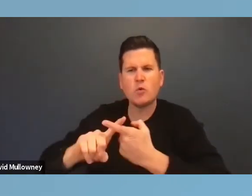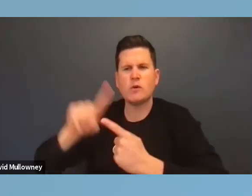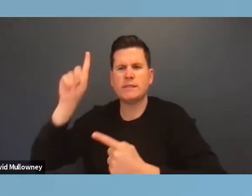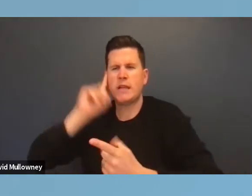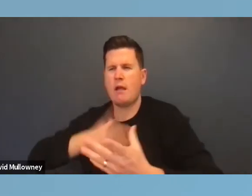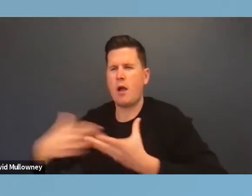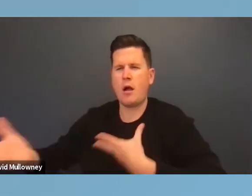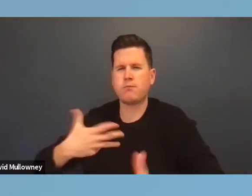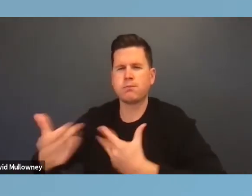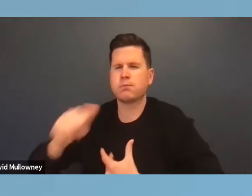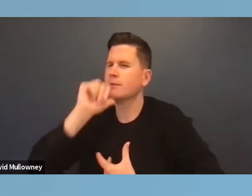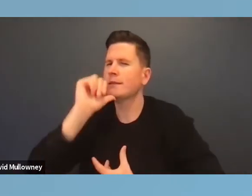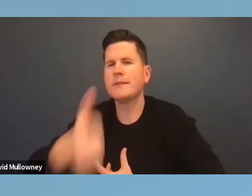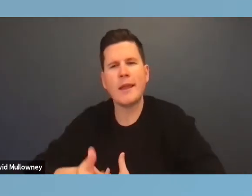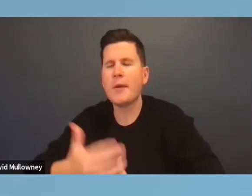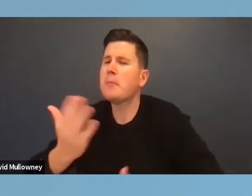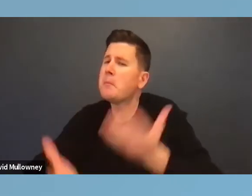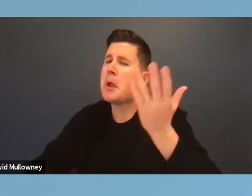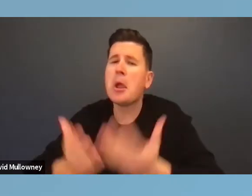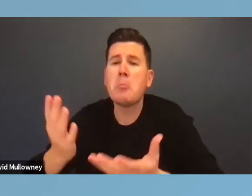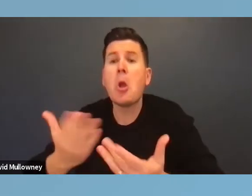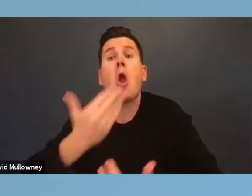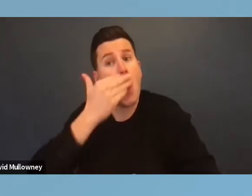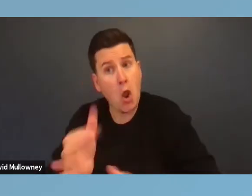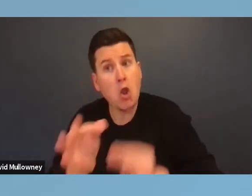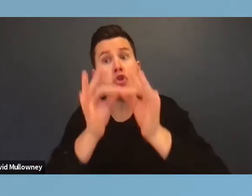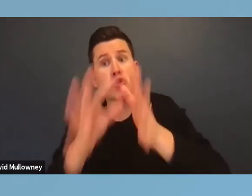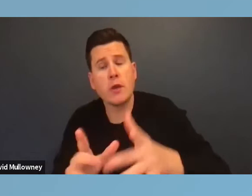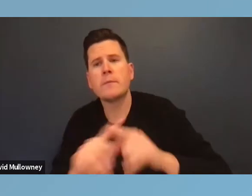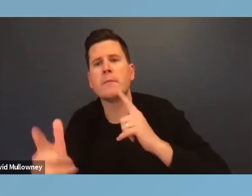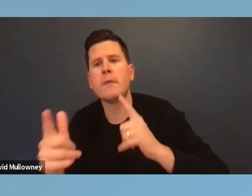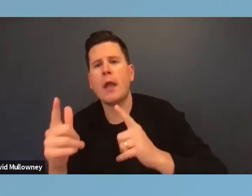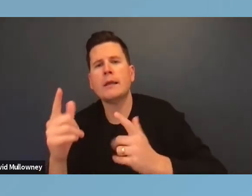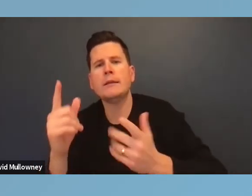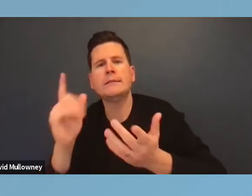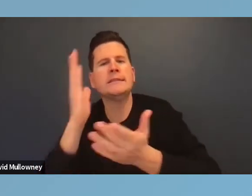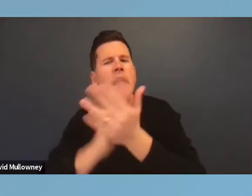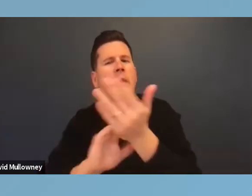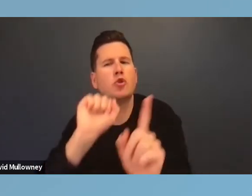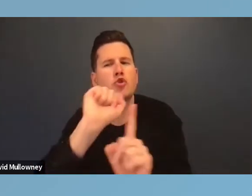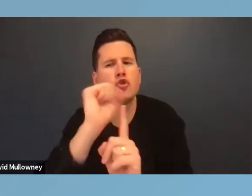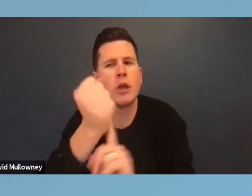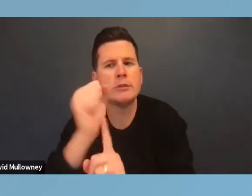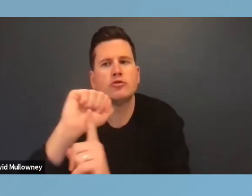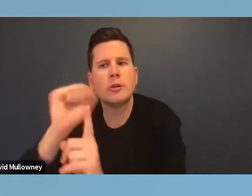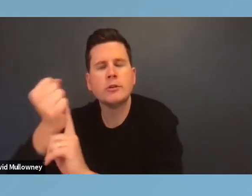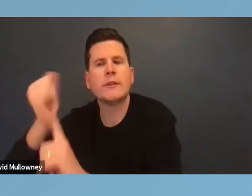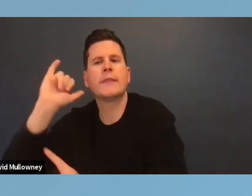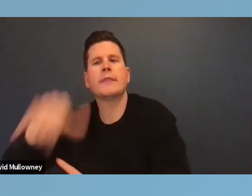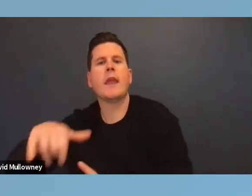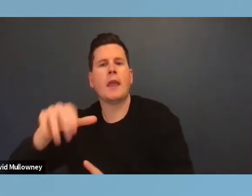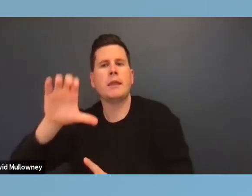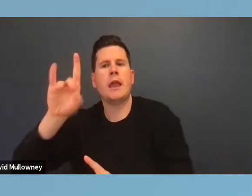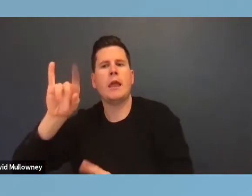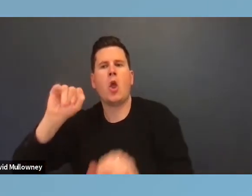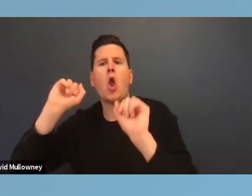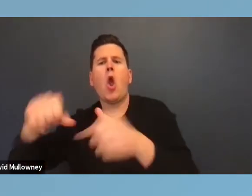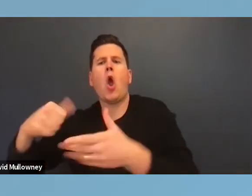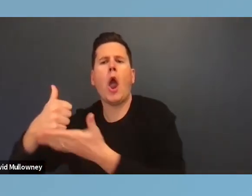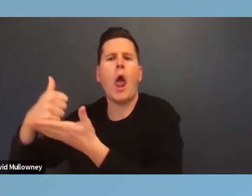They are not yet 100% competent in ASL. They may be a good interpreter, but